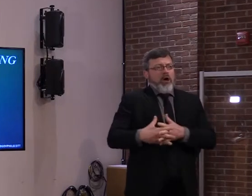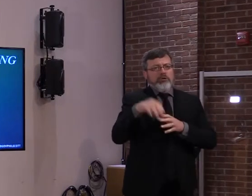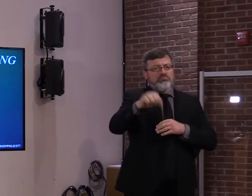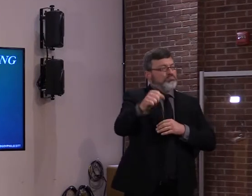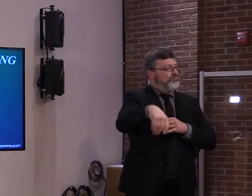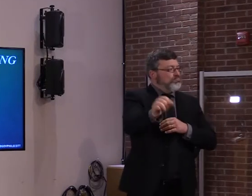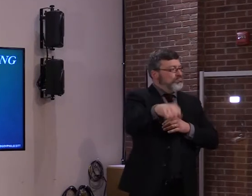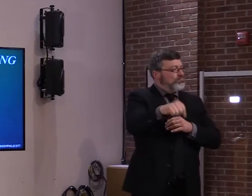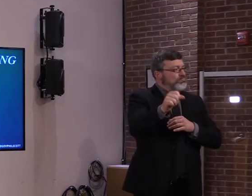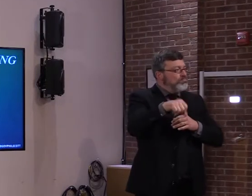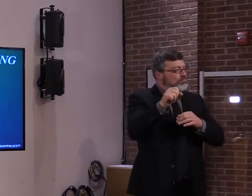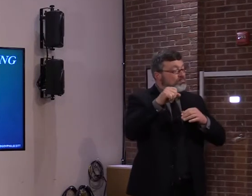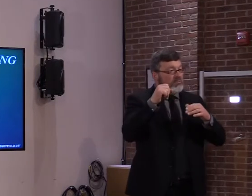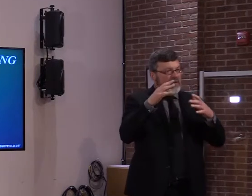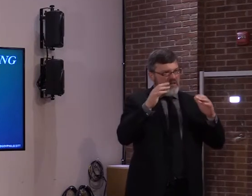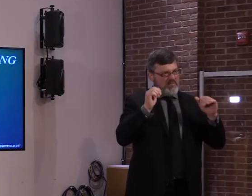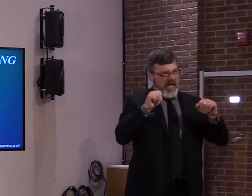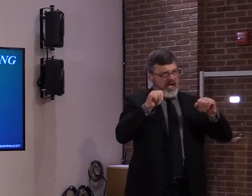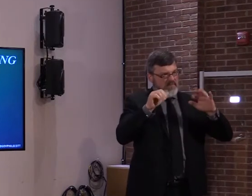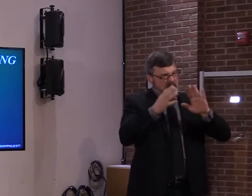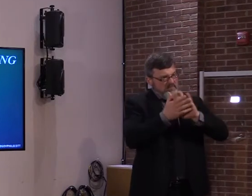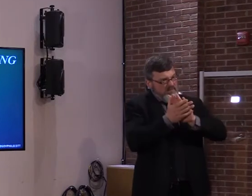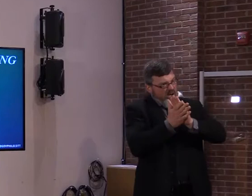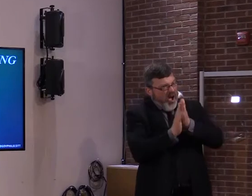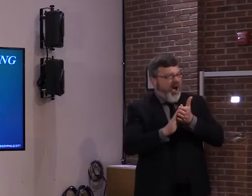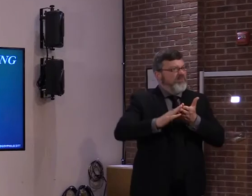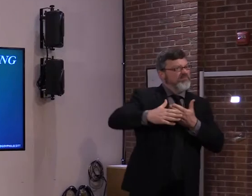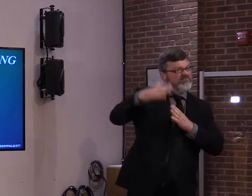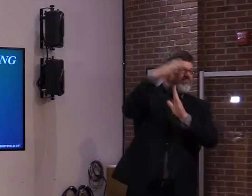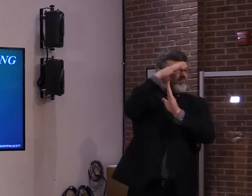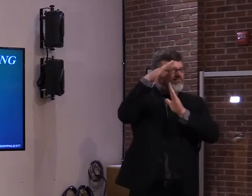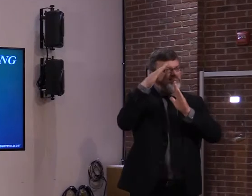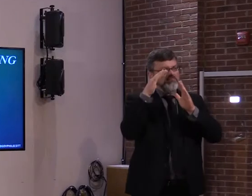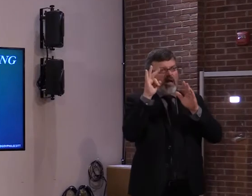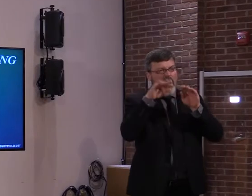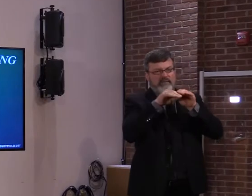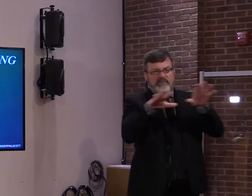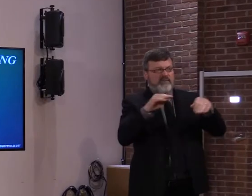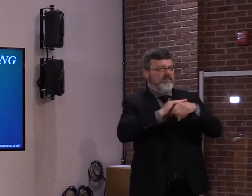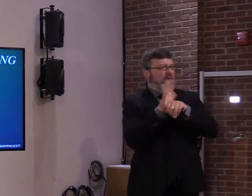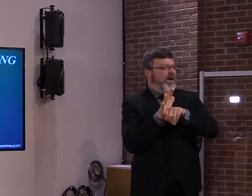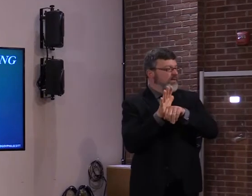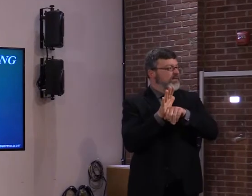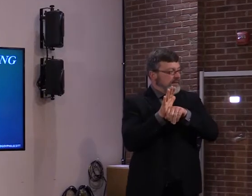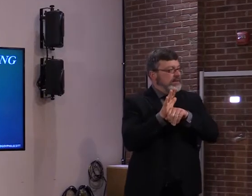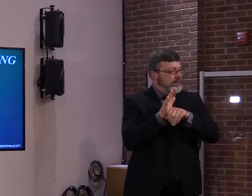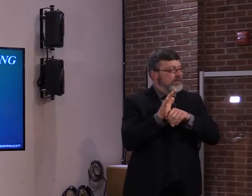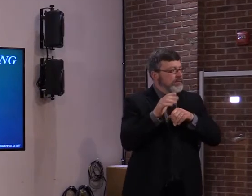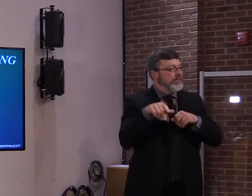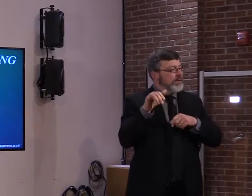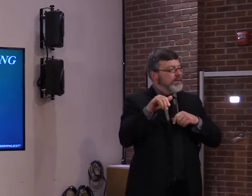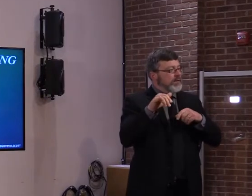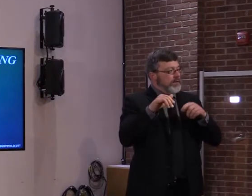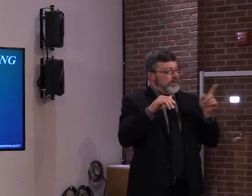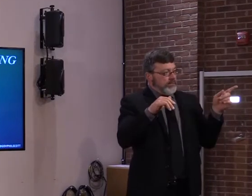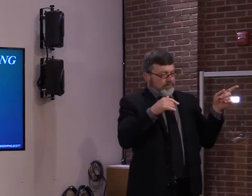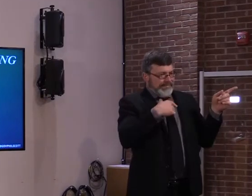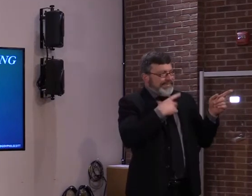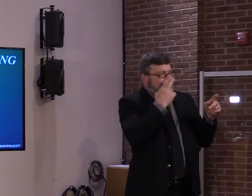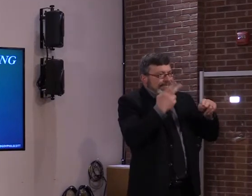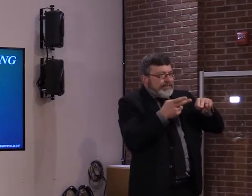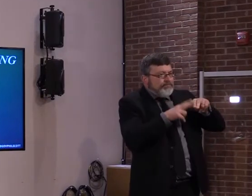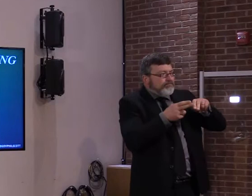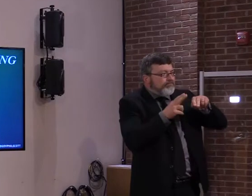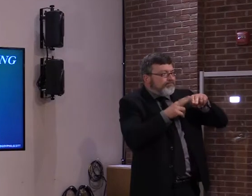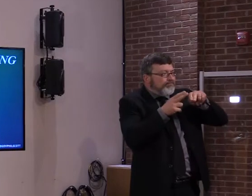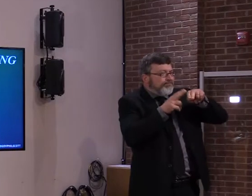strain. Public health experts now believe the strain will likely become predominant in the U.S. within